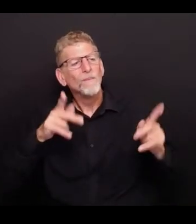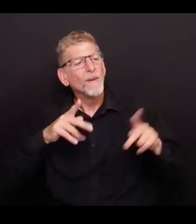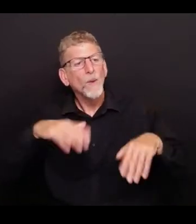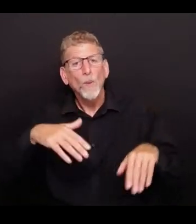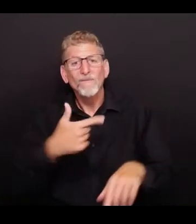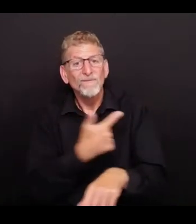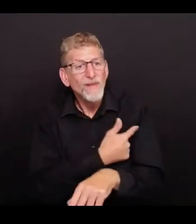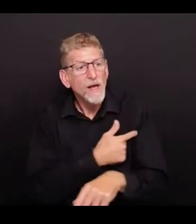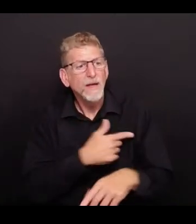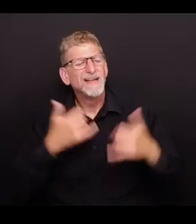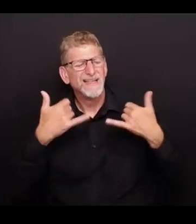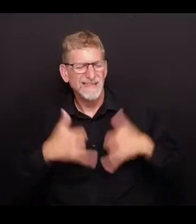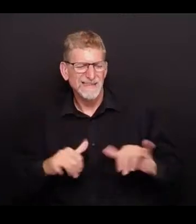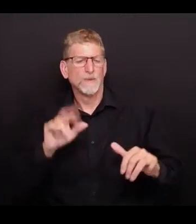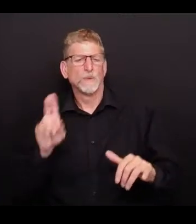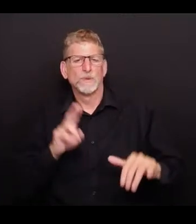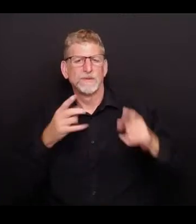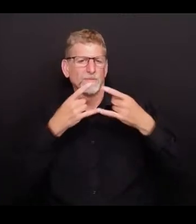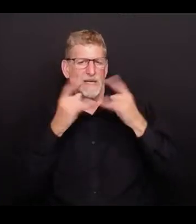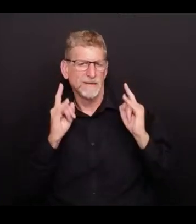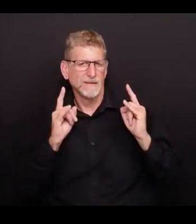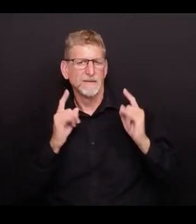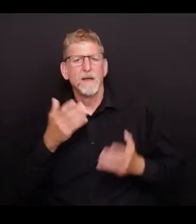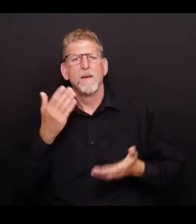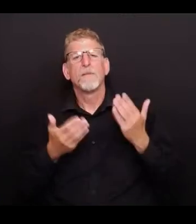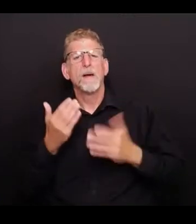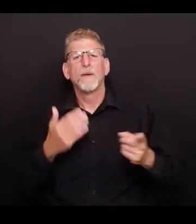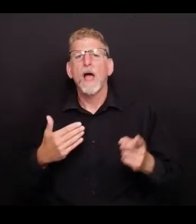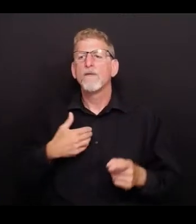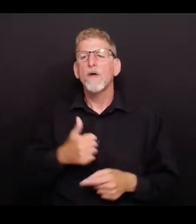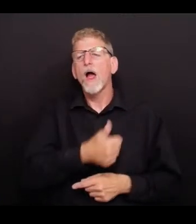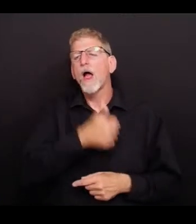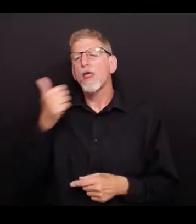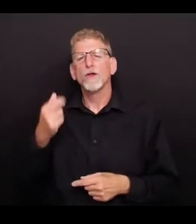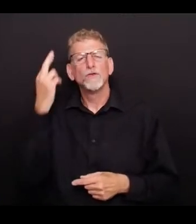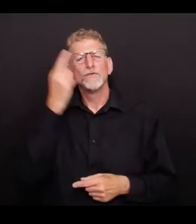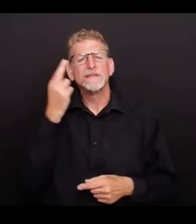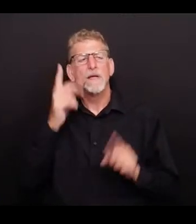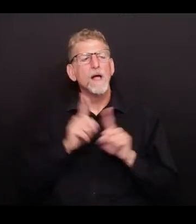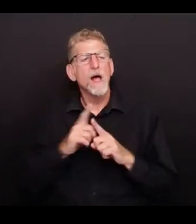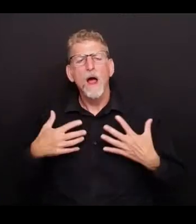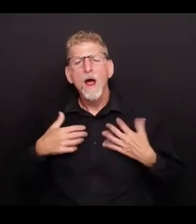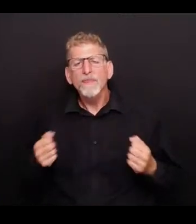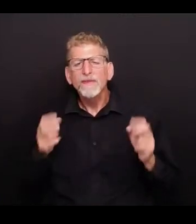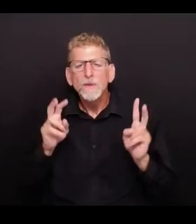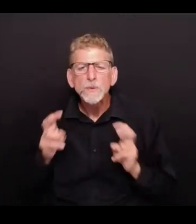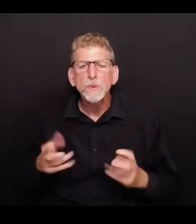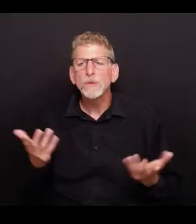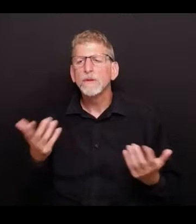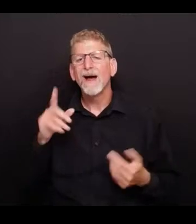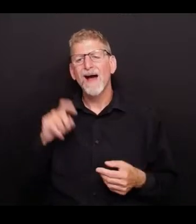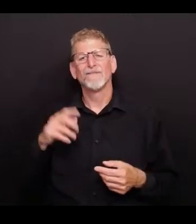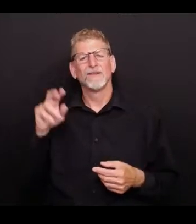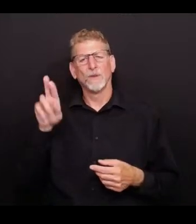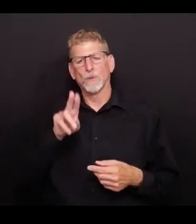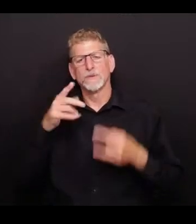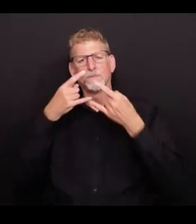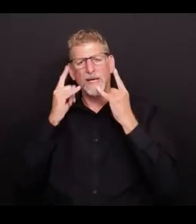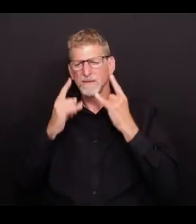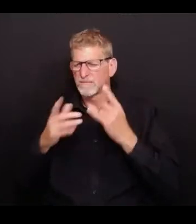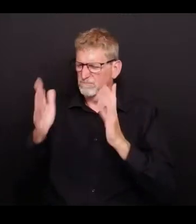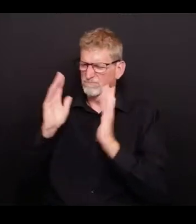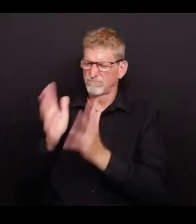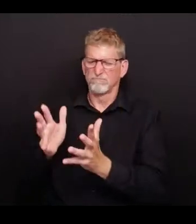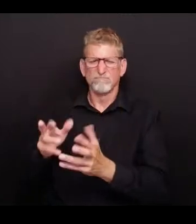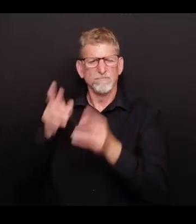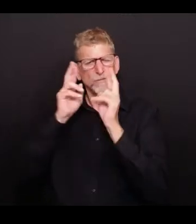many people who will continue to mask because of perhaps an underlying health condition or other concerns, and it's always